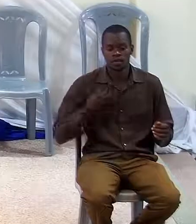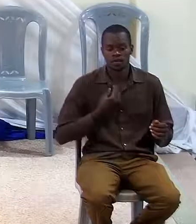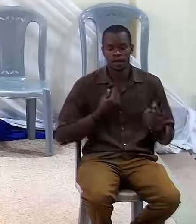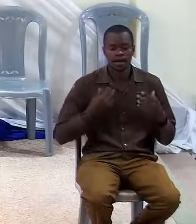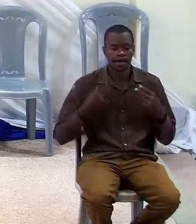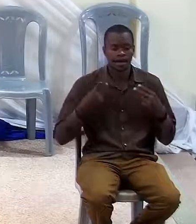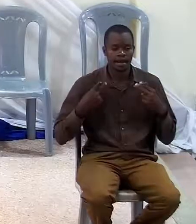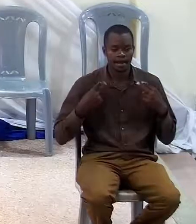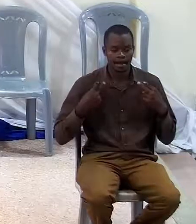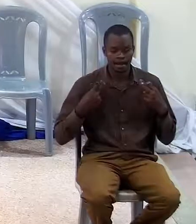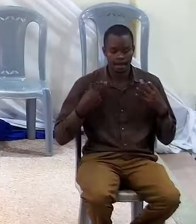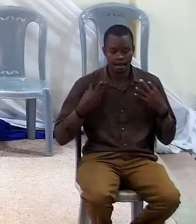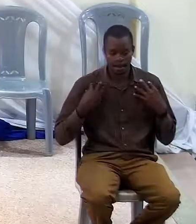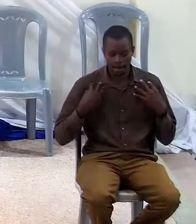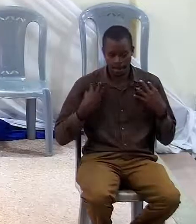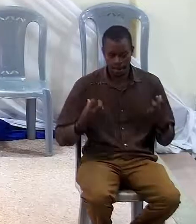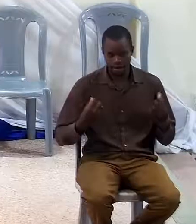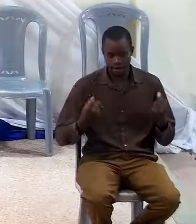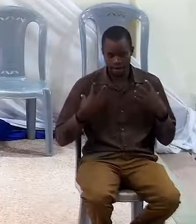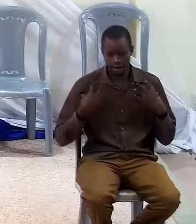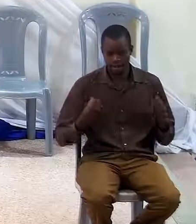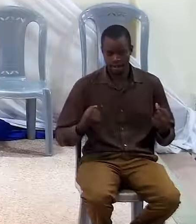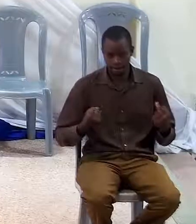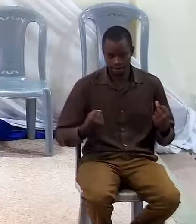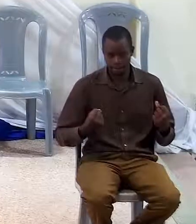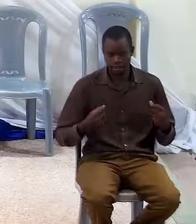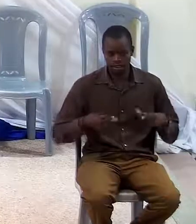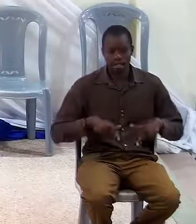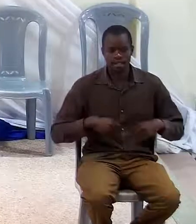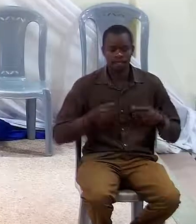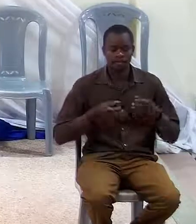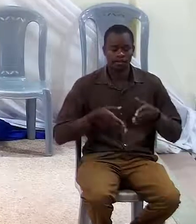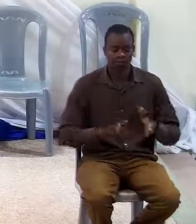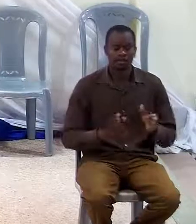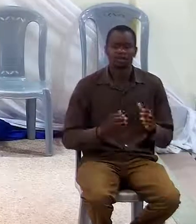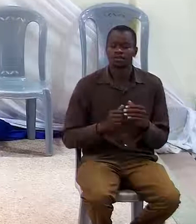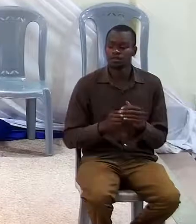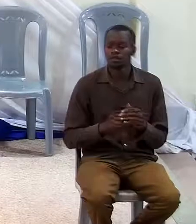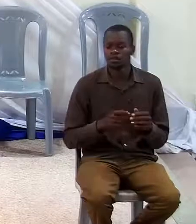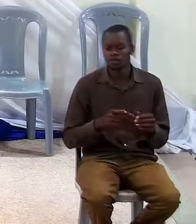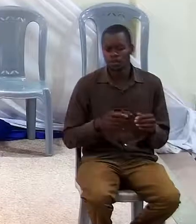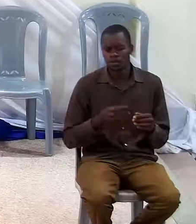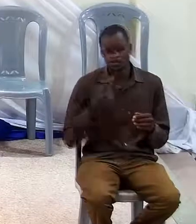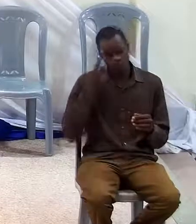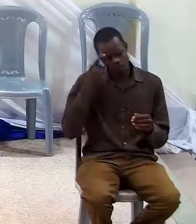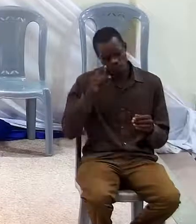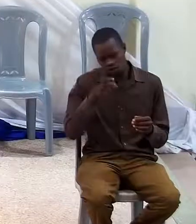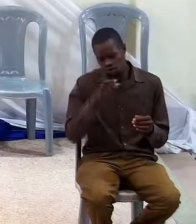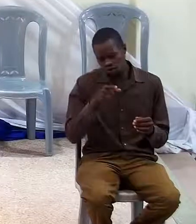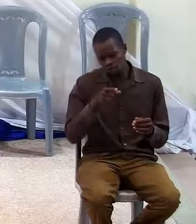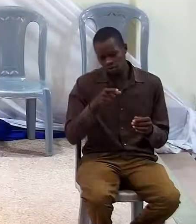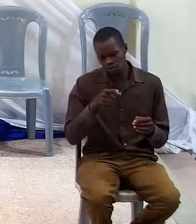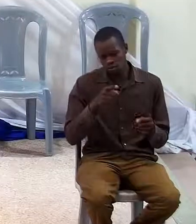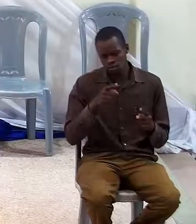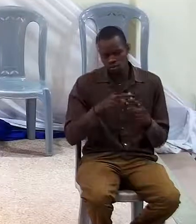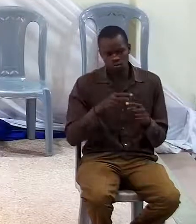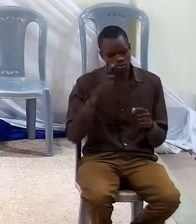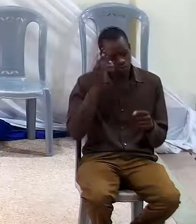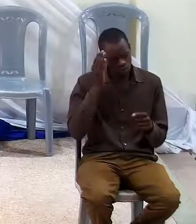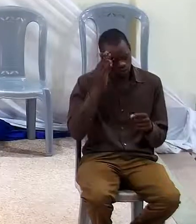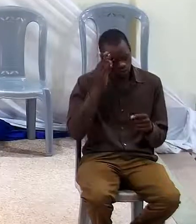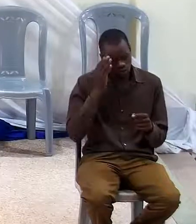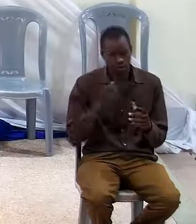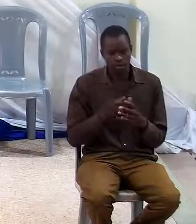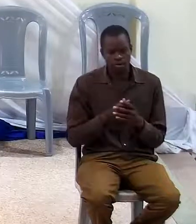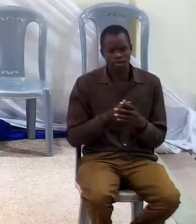lifestyle. So, for you to establish and to know your body weight, a quick way of doing it is getting